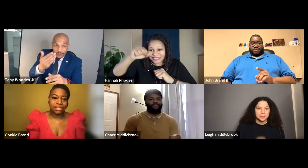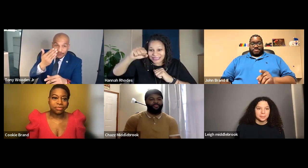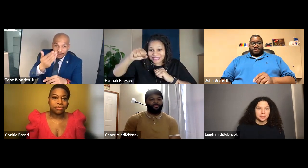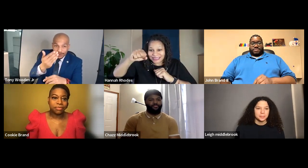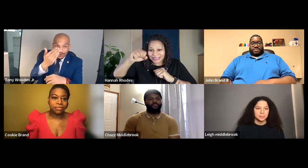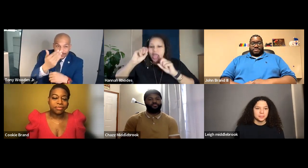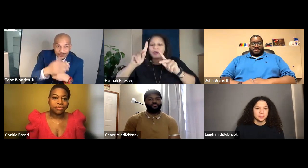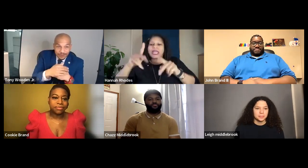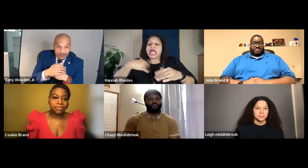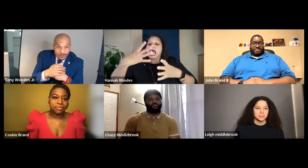Hannah, go ahead.